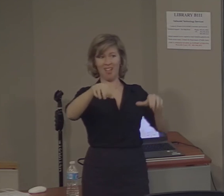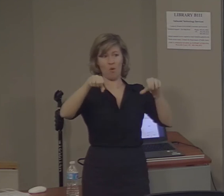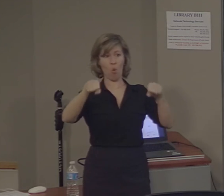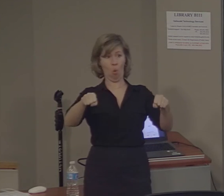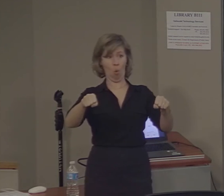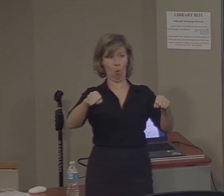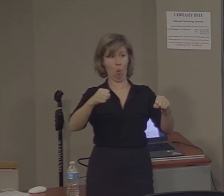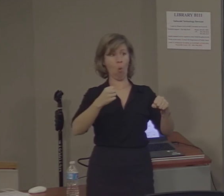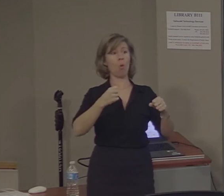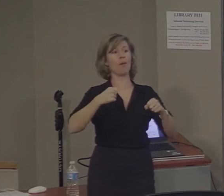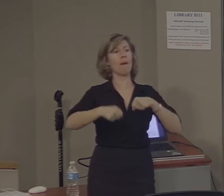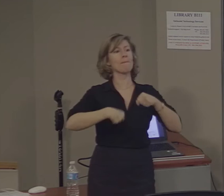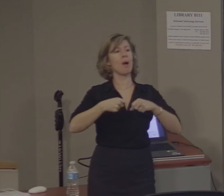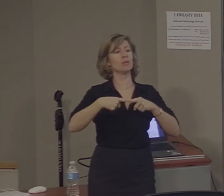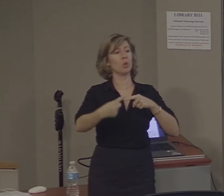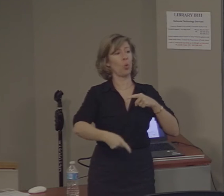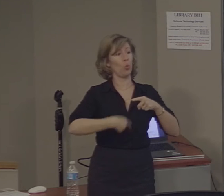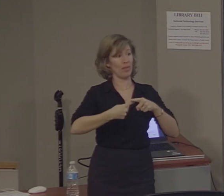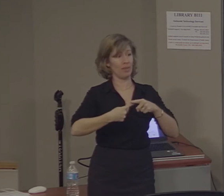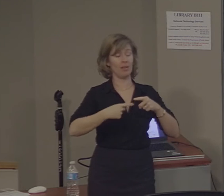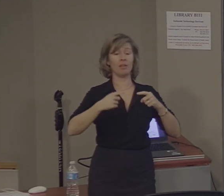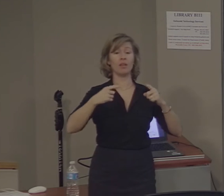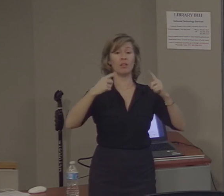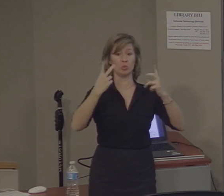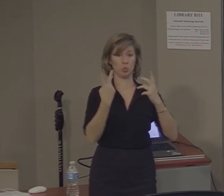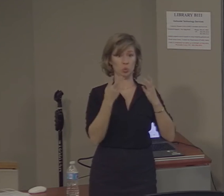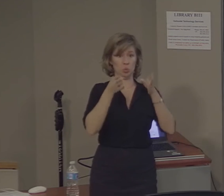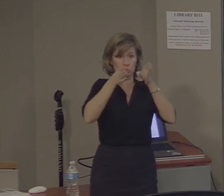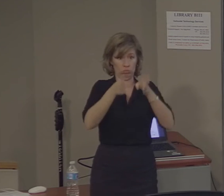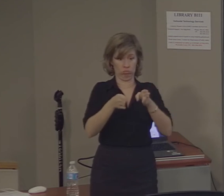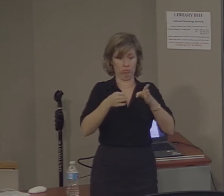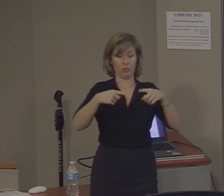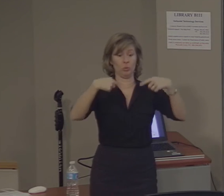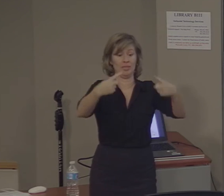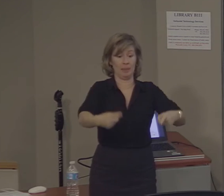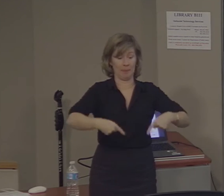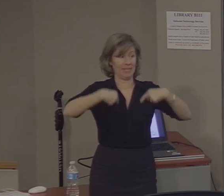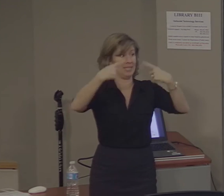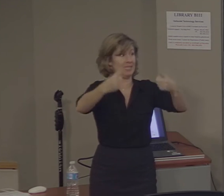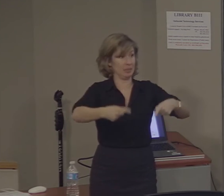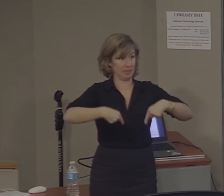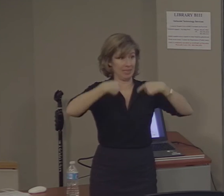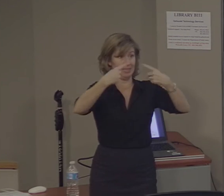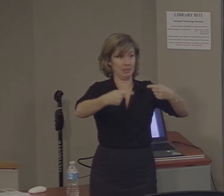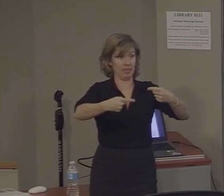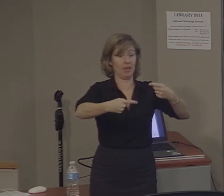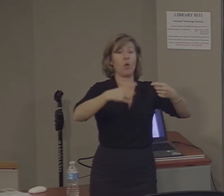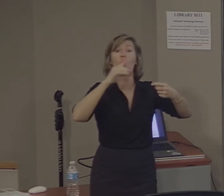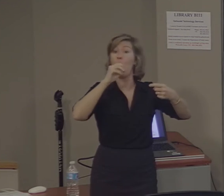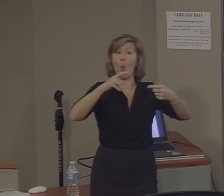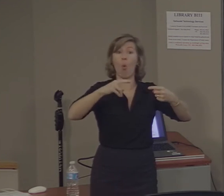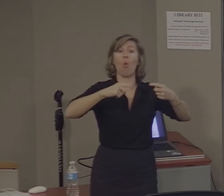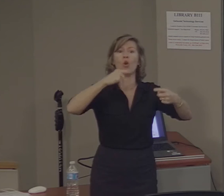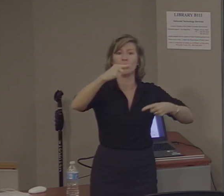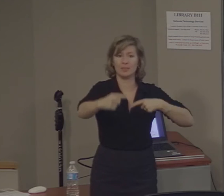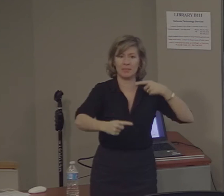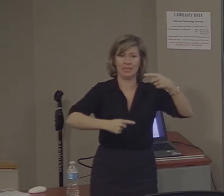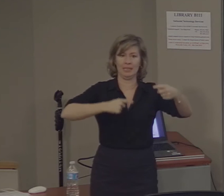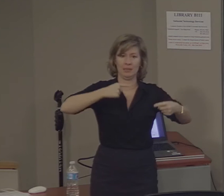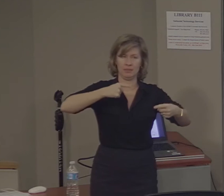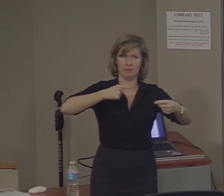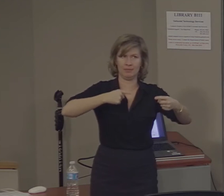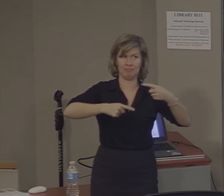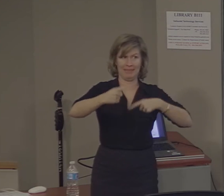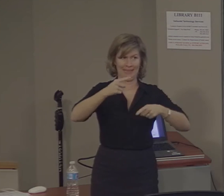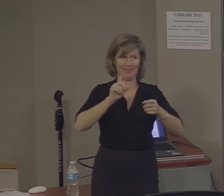spinning together, or, and this is a task in itself, they're spinning one way and the other way. And then